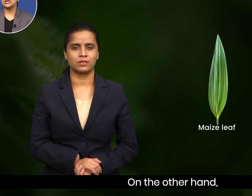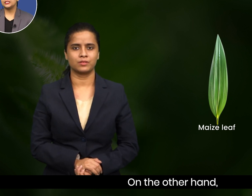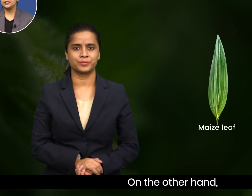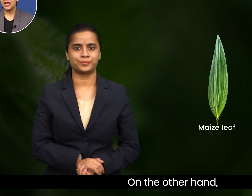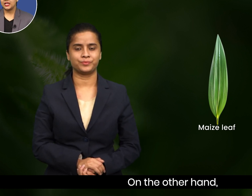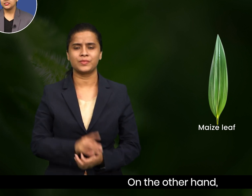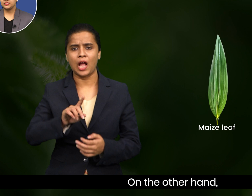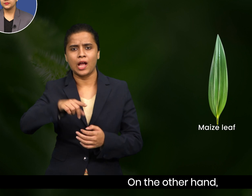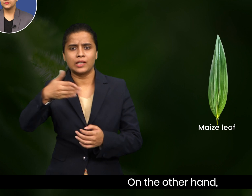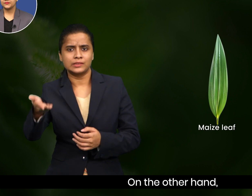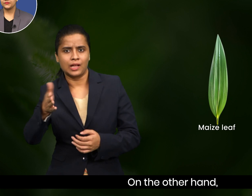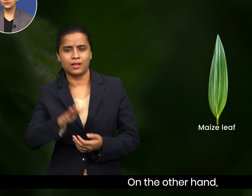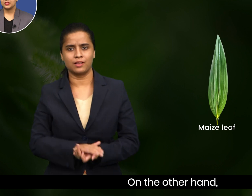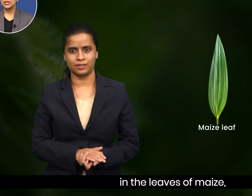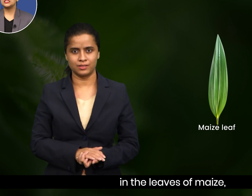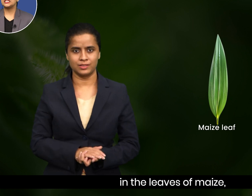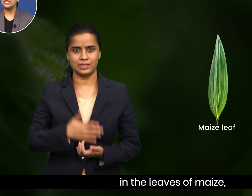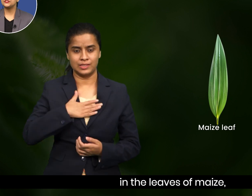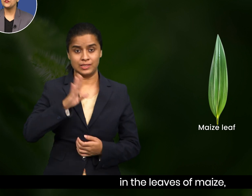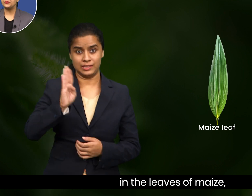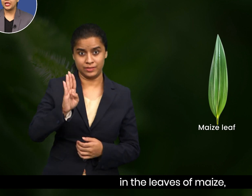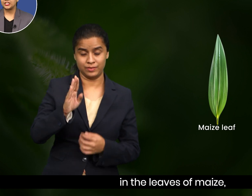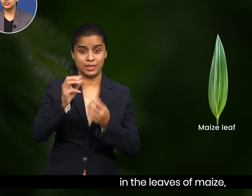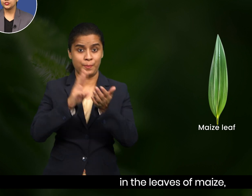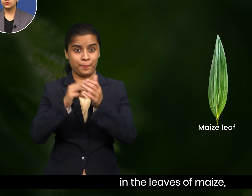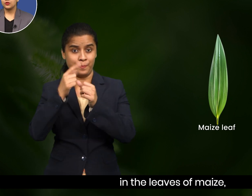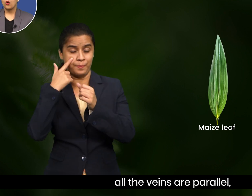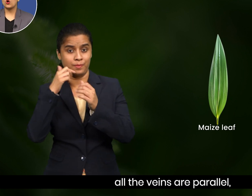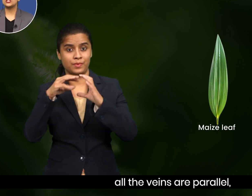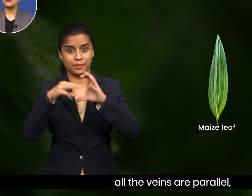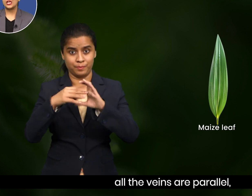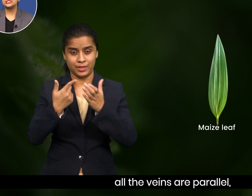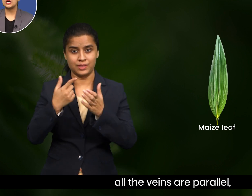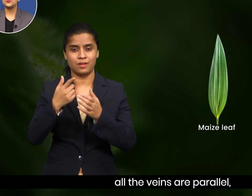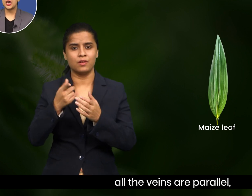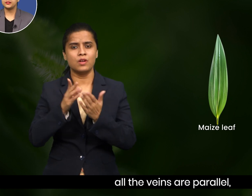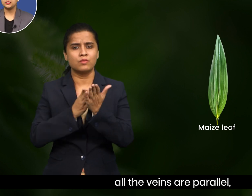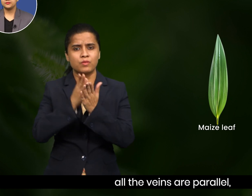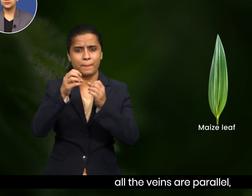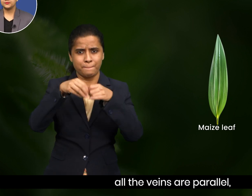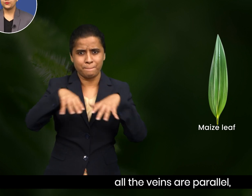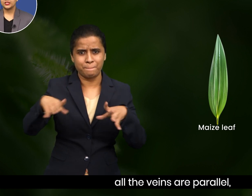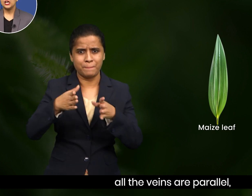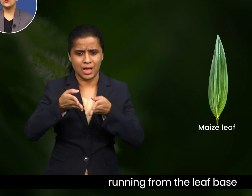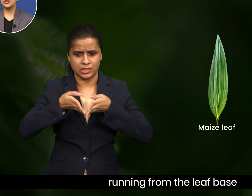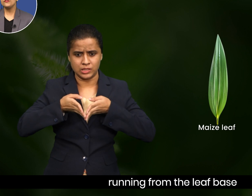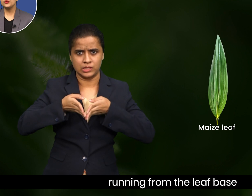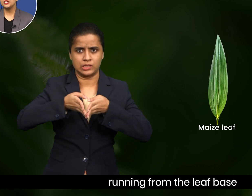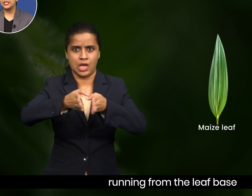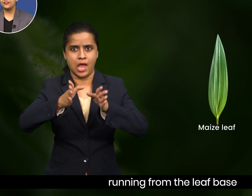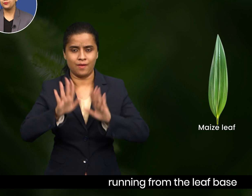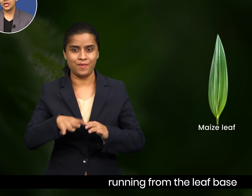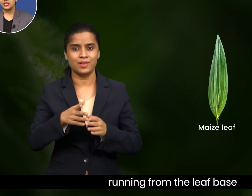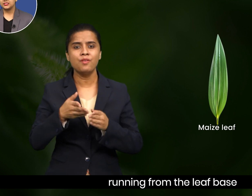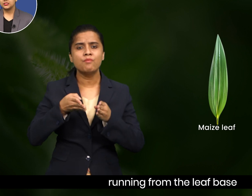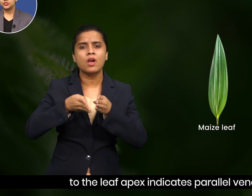On the other hand, in the leaves of maize, all the veins are parallel. Running from the